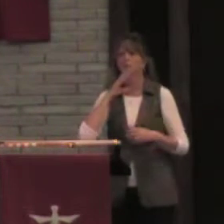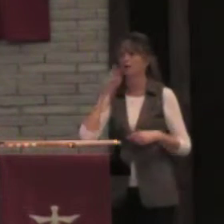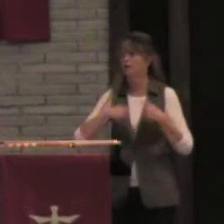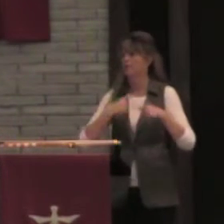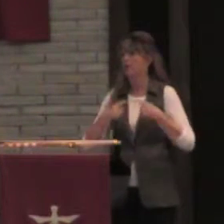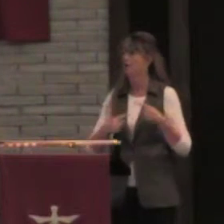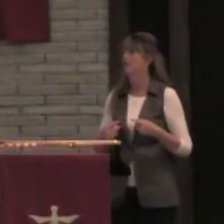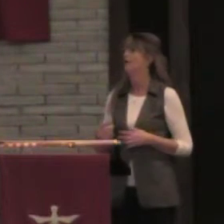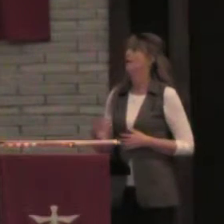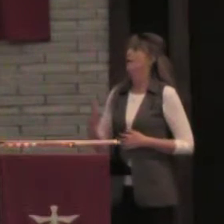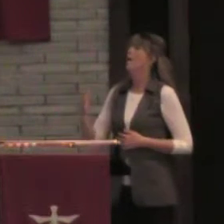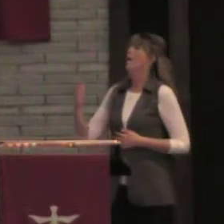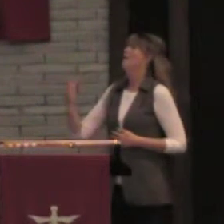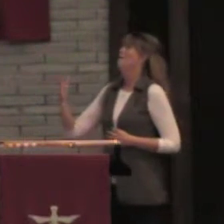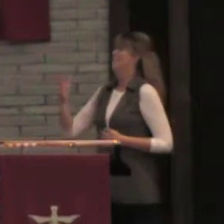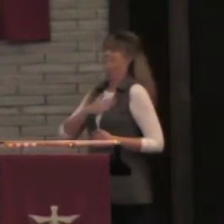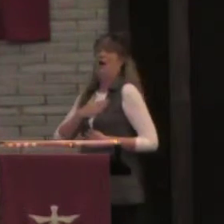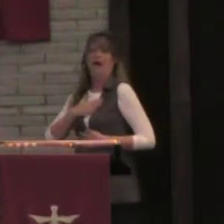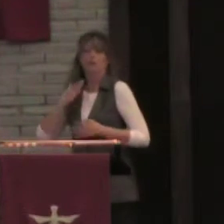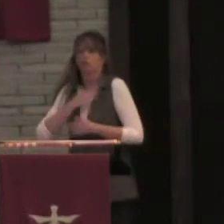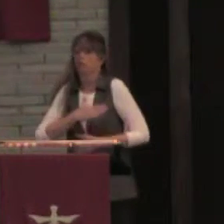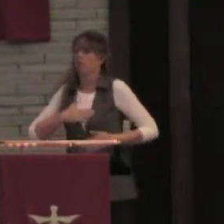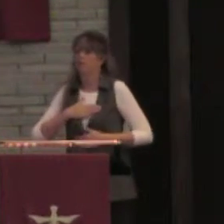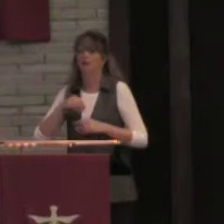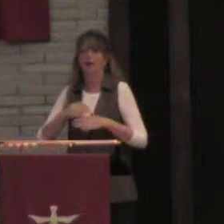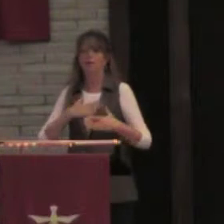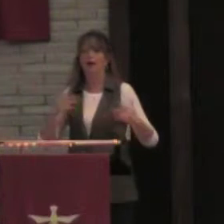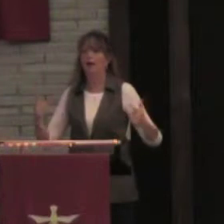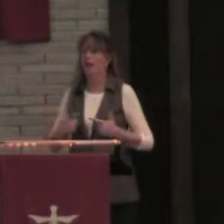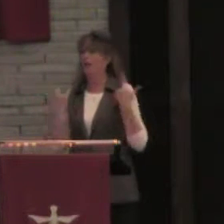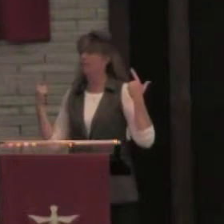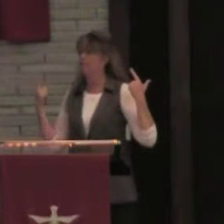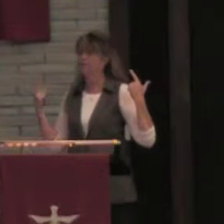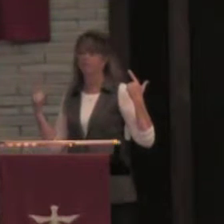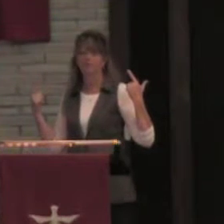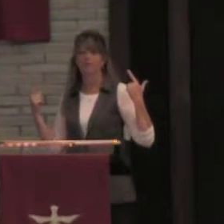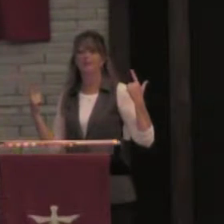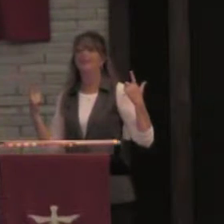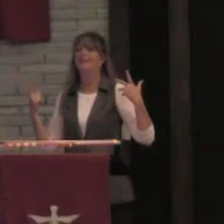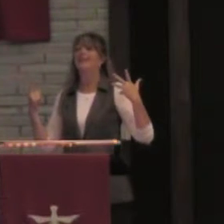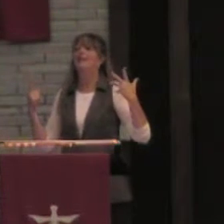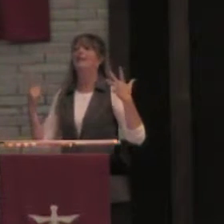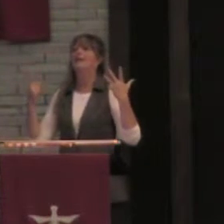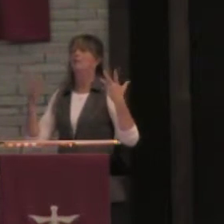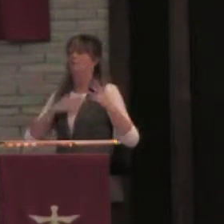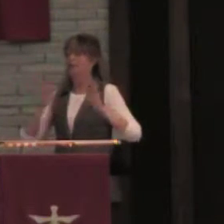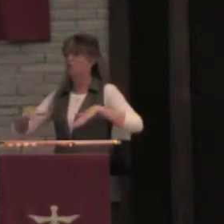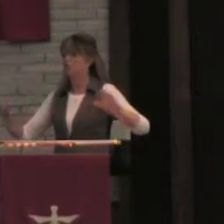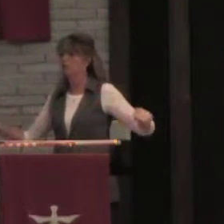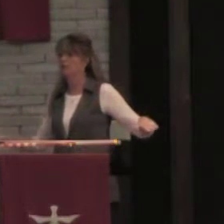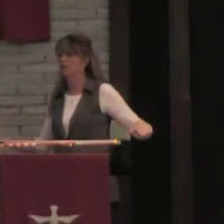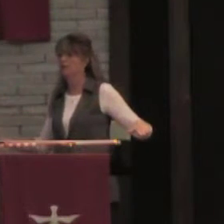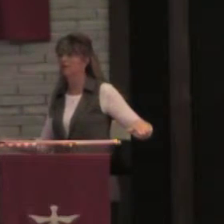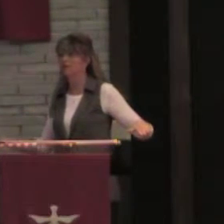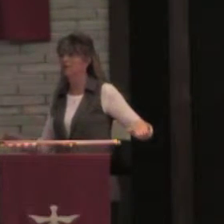So if you're a parent, you know what I'm talking about. One of the best things I enjoy in life is my